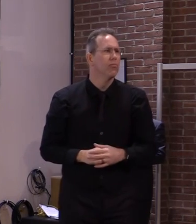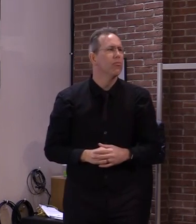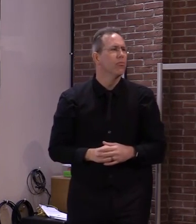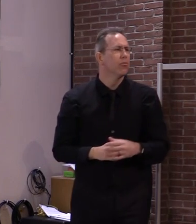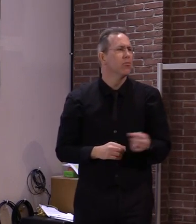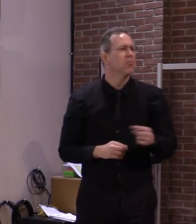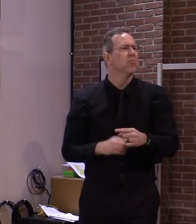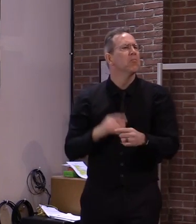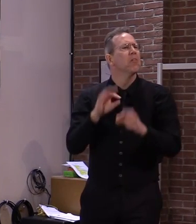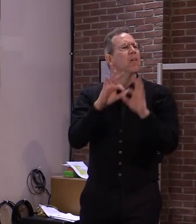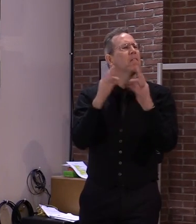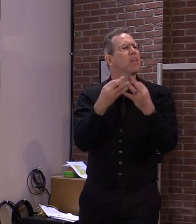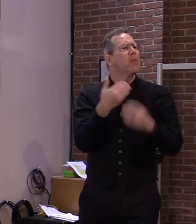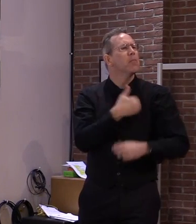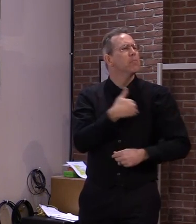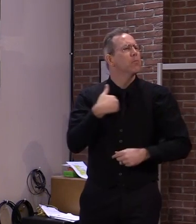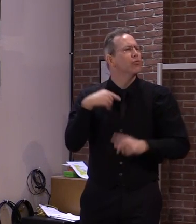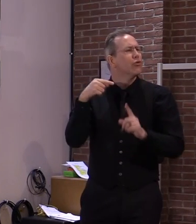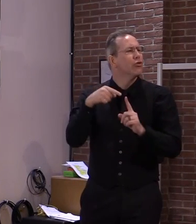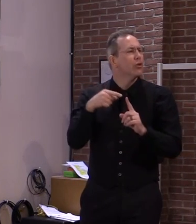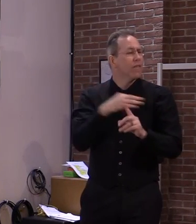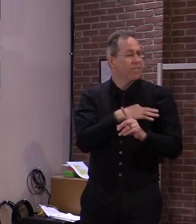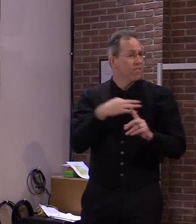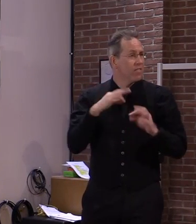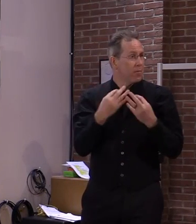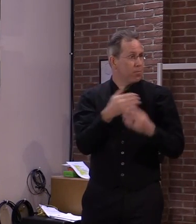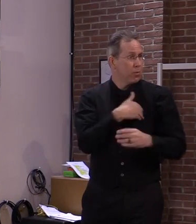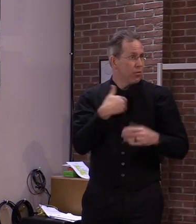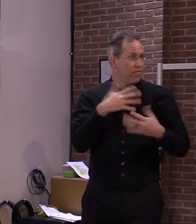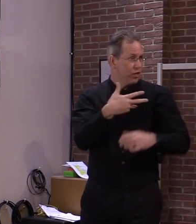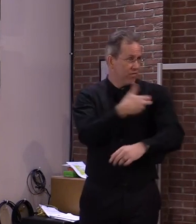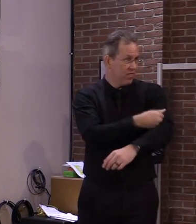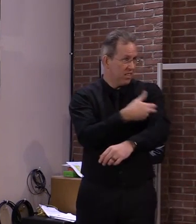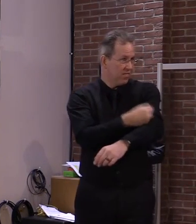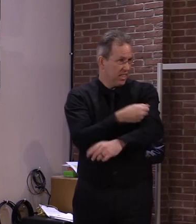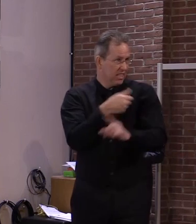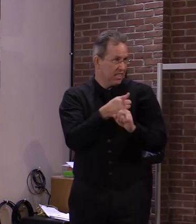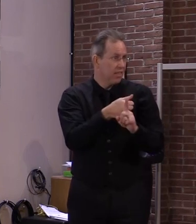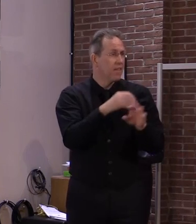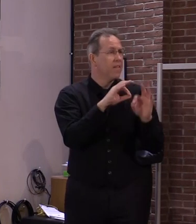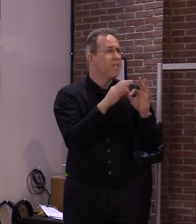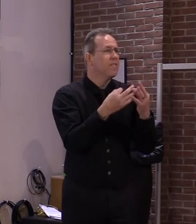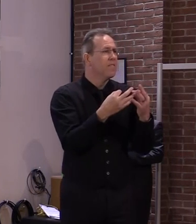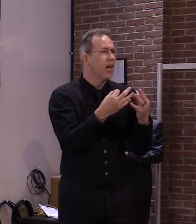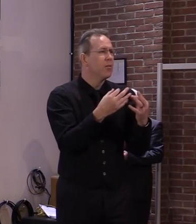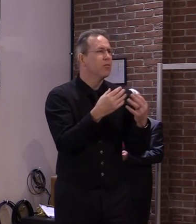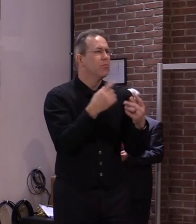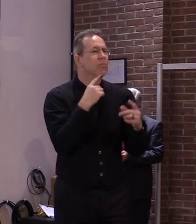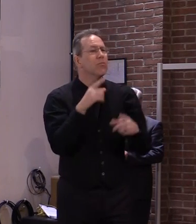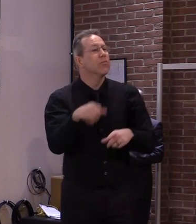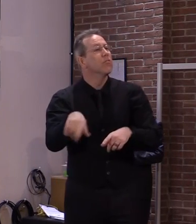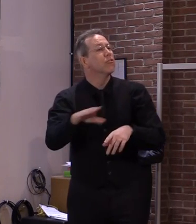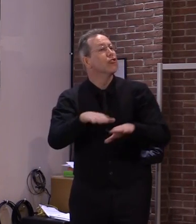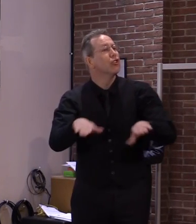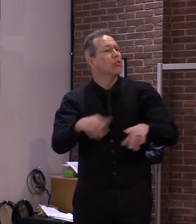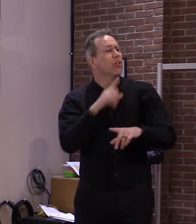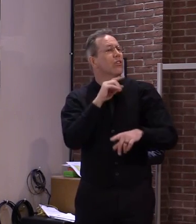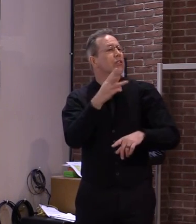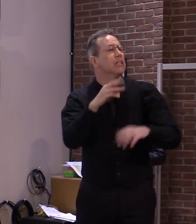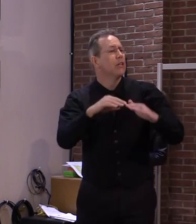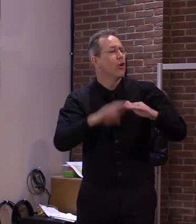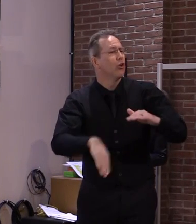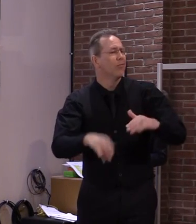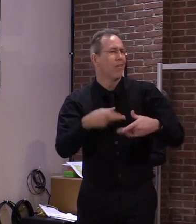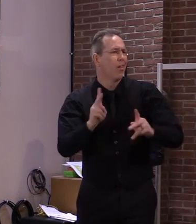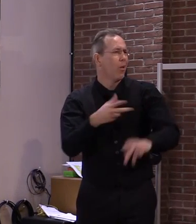kids are all younger than 16, so they are not able to get any of the COVID vaccines. If her family travels out of state, do their kids